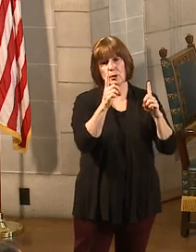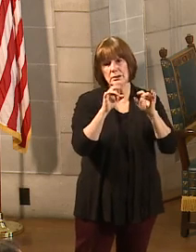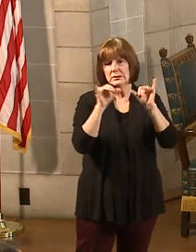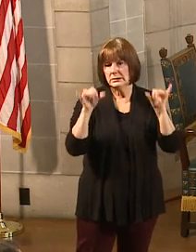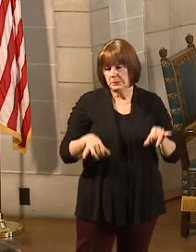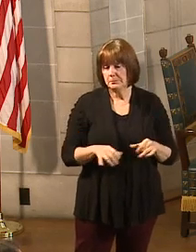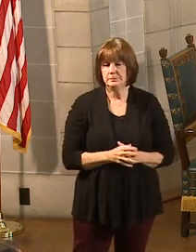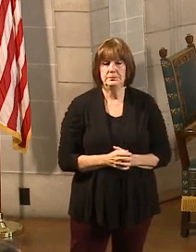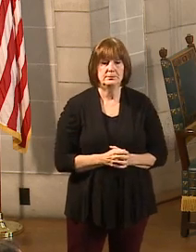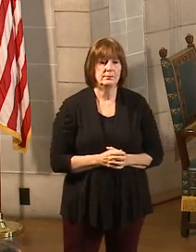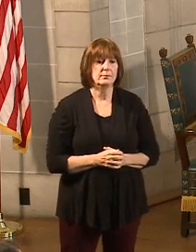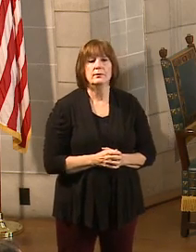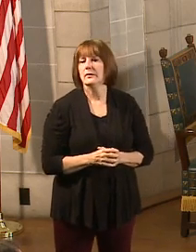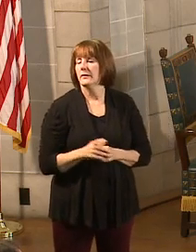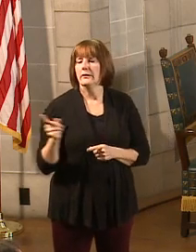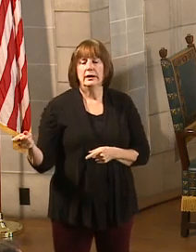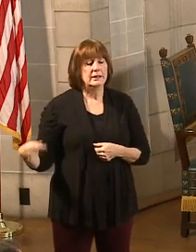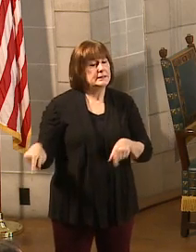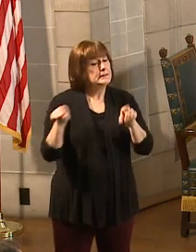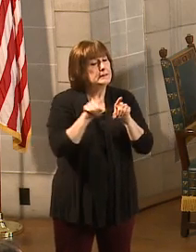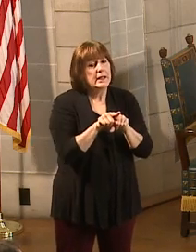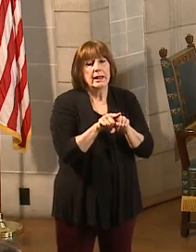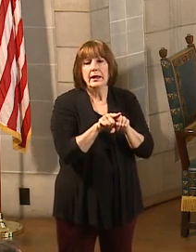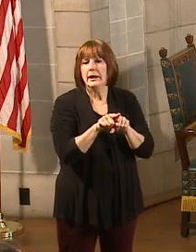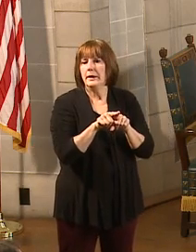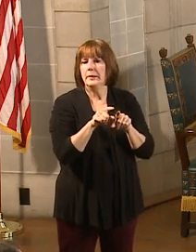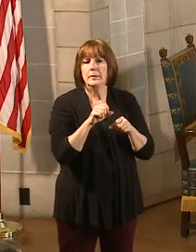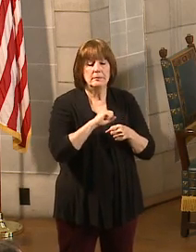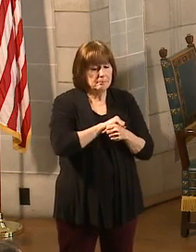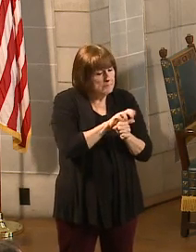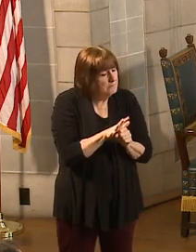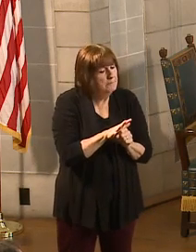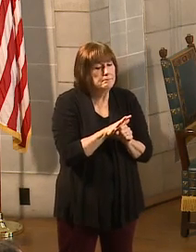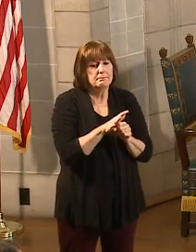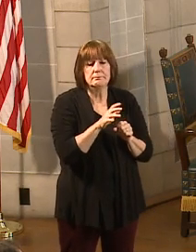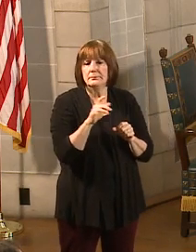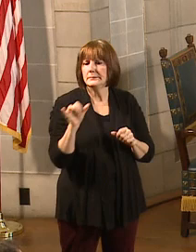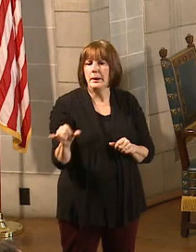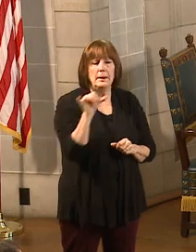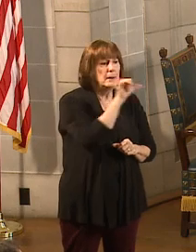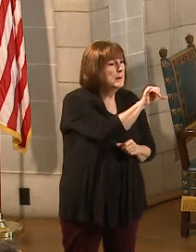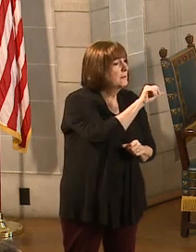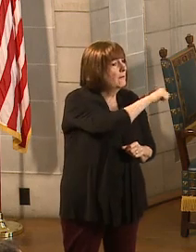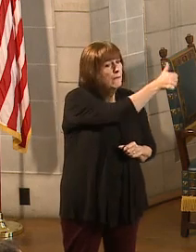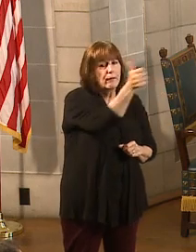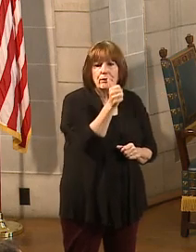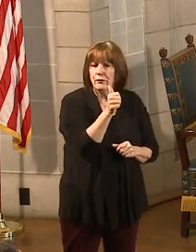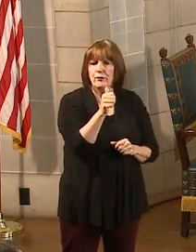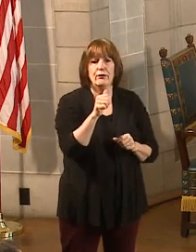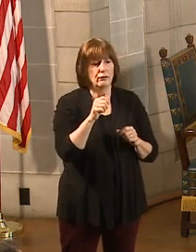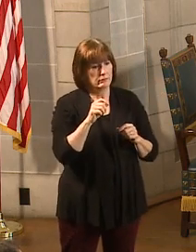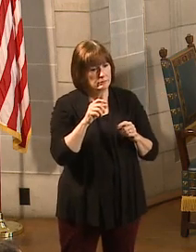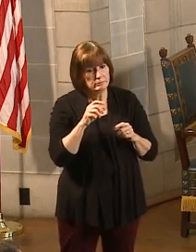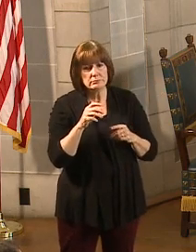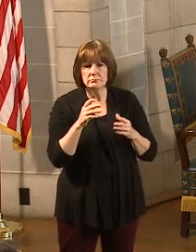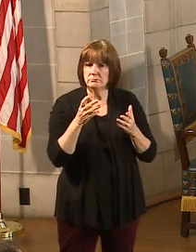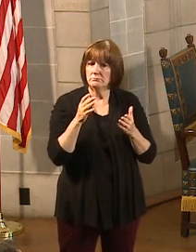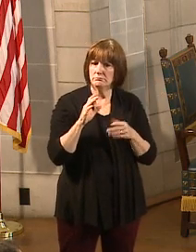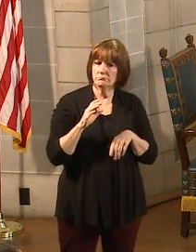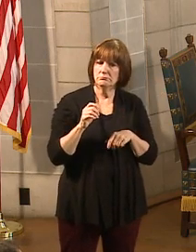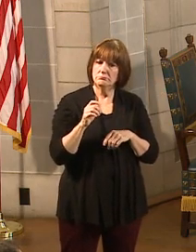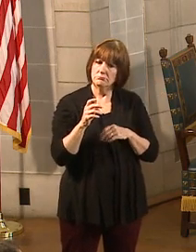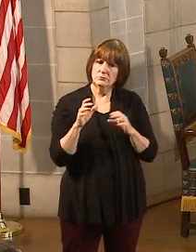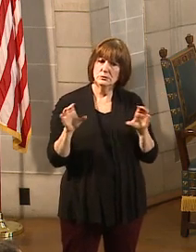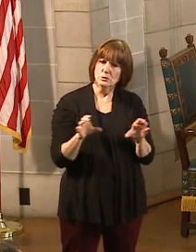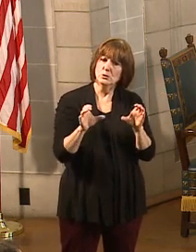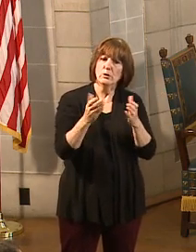they, of course, are dealing with the same sorts of pandemic lessons that we're dealing with in every other aspect of education. And so Greg Adams is going to come up and talk a